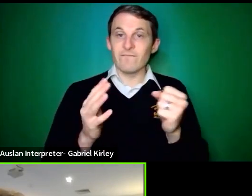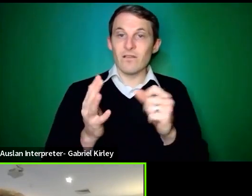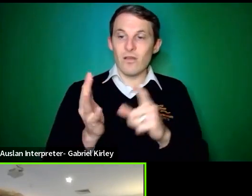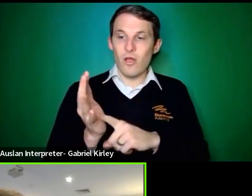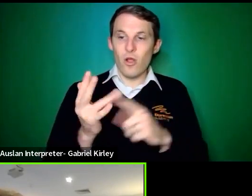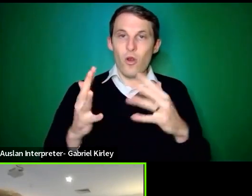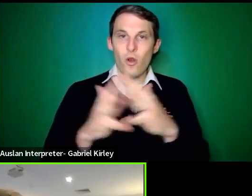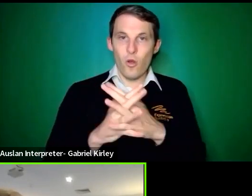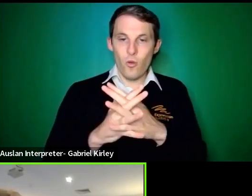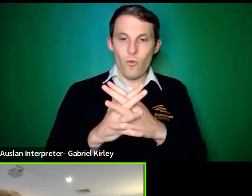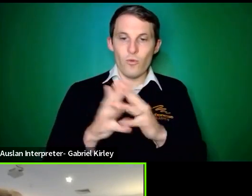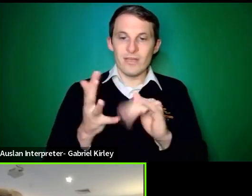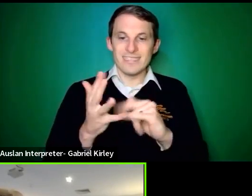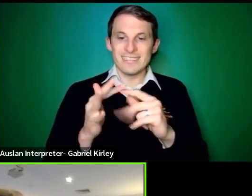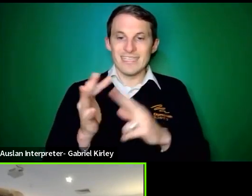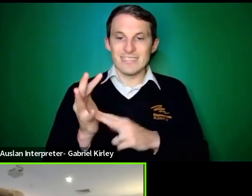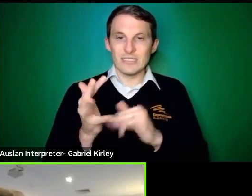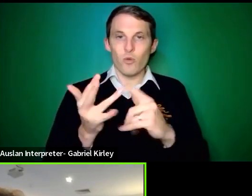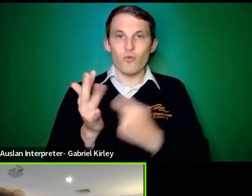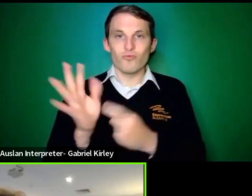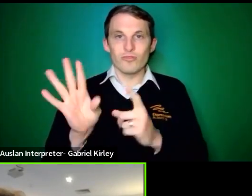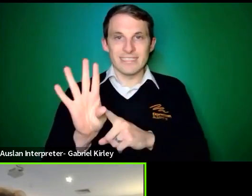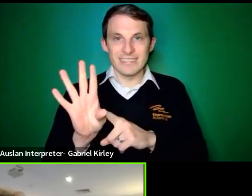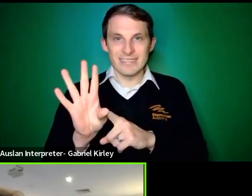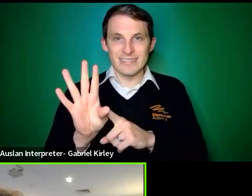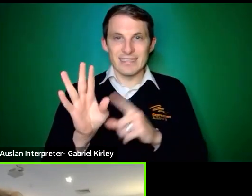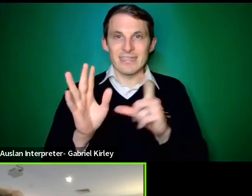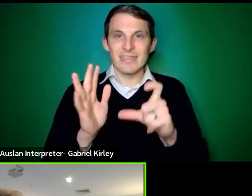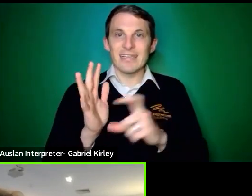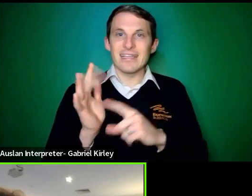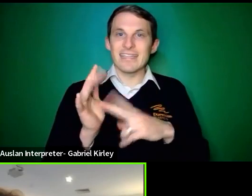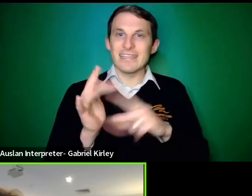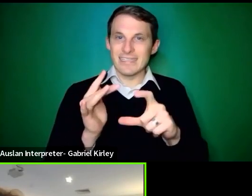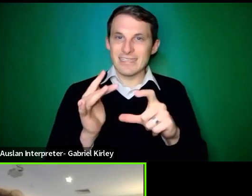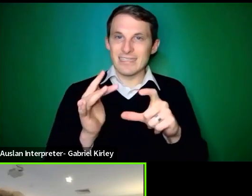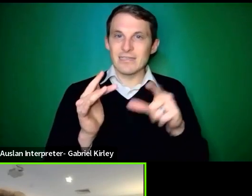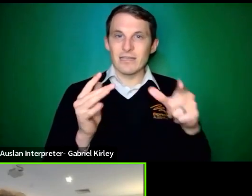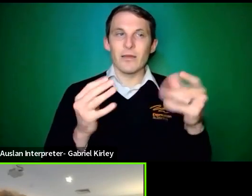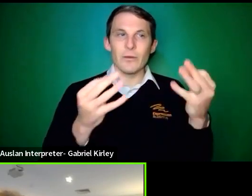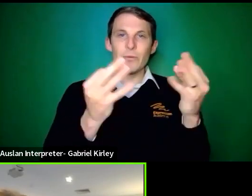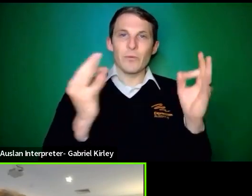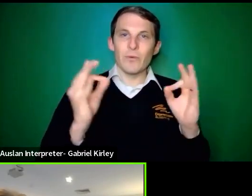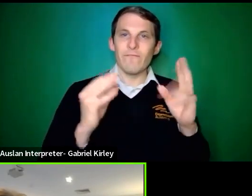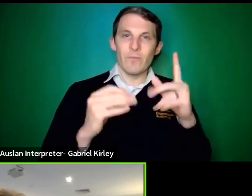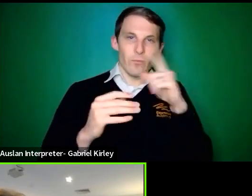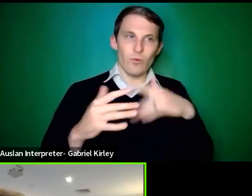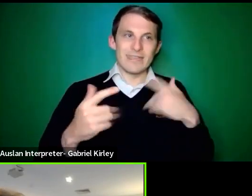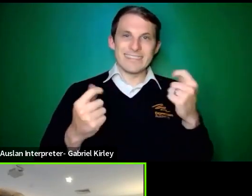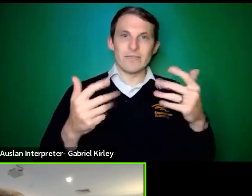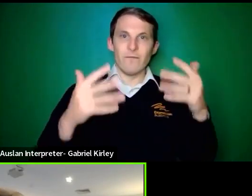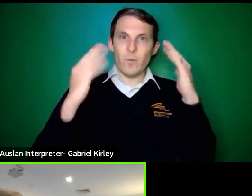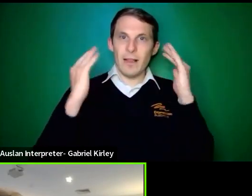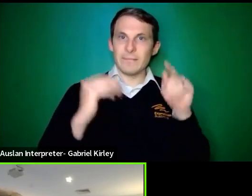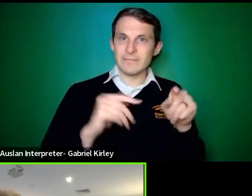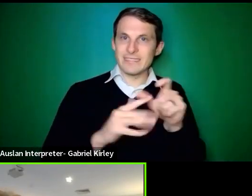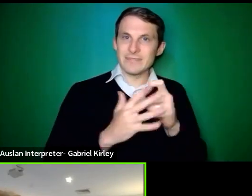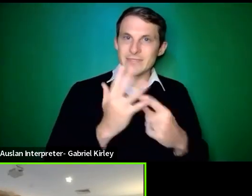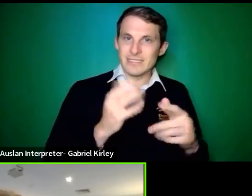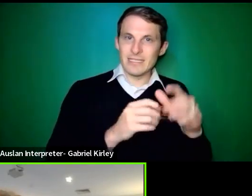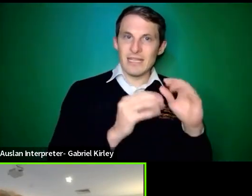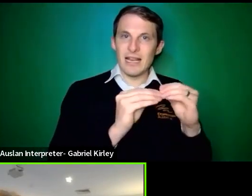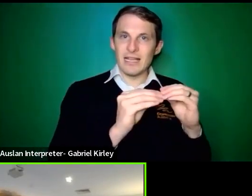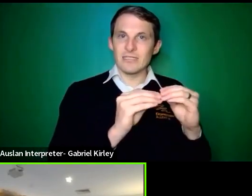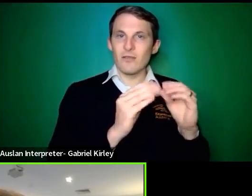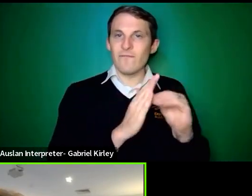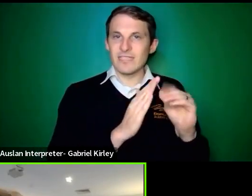try and replicate across the region for those that may feel it's a bit overwhelming. We're working with our disability liaison officers to offer that service